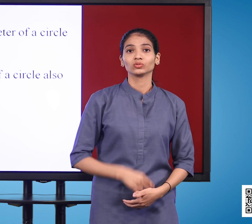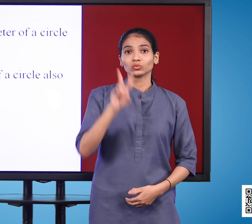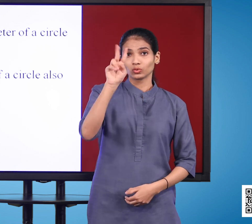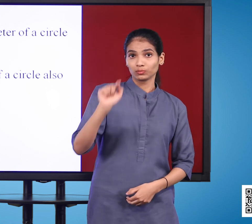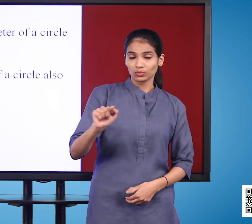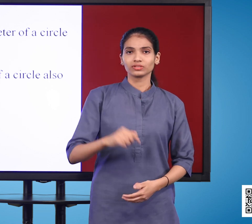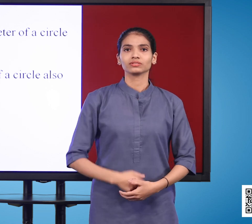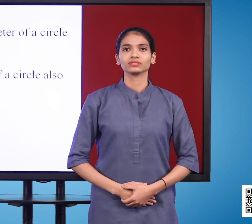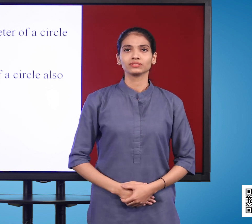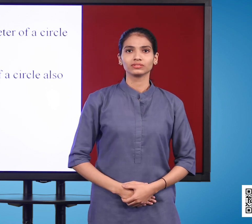Two.